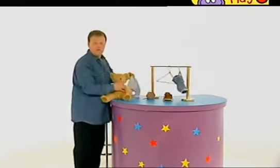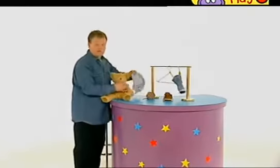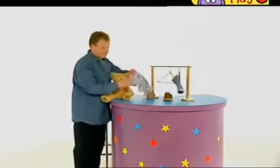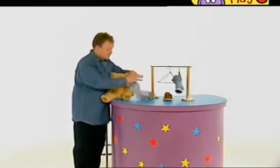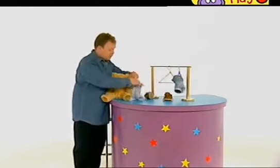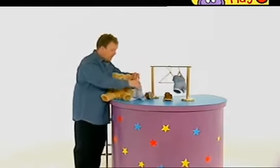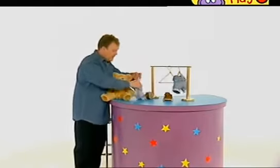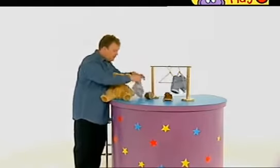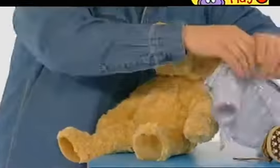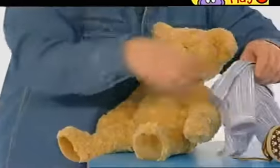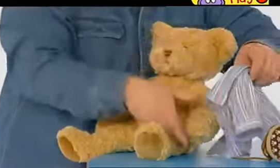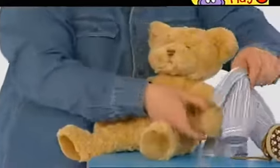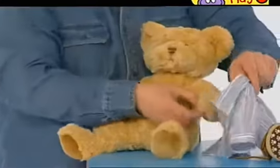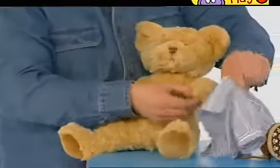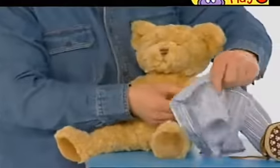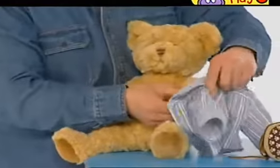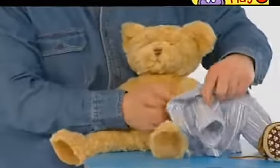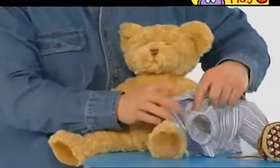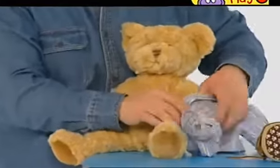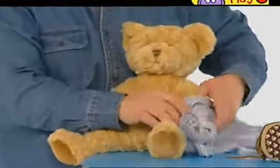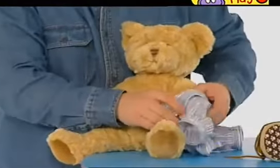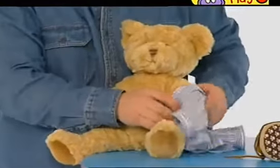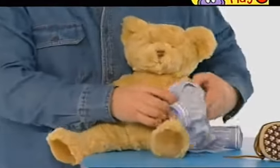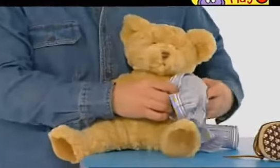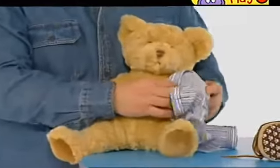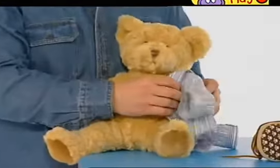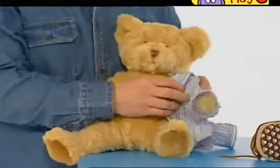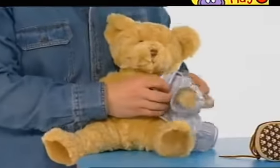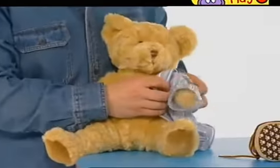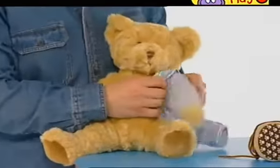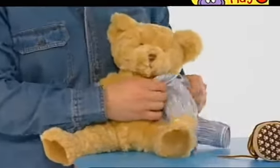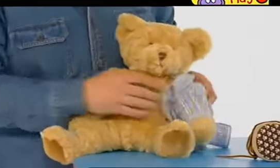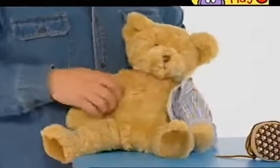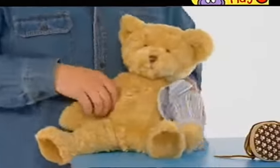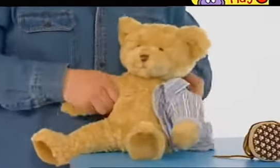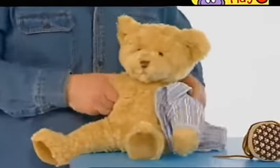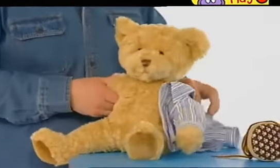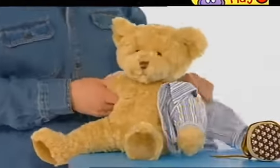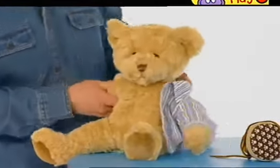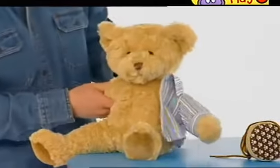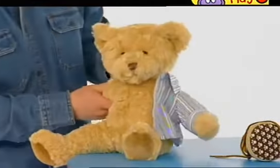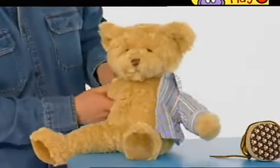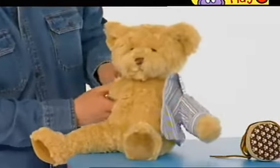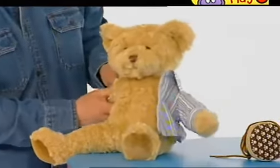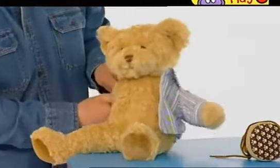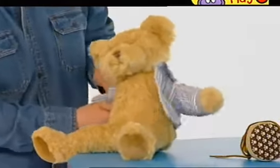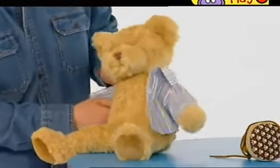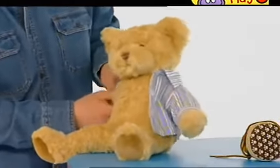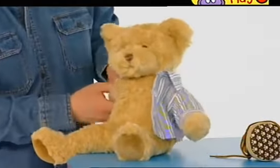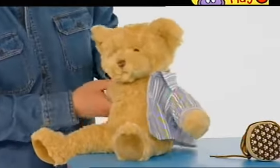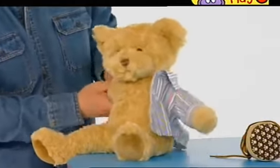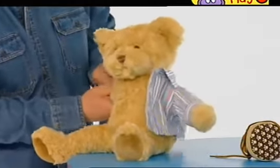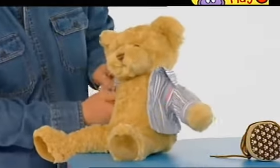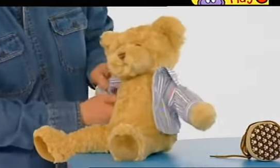This is the way we put on your shirt. Put on your shirt, put on your shirt. This is the way we put on your shirt when Teddy gets dressed in the